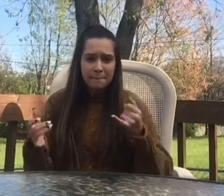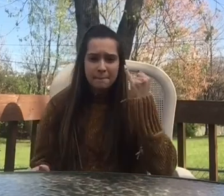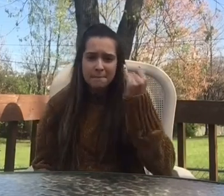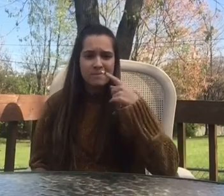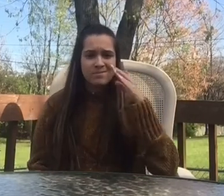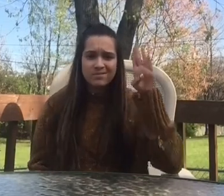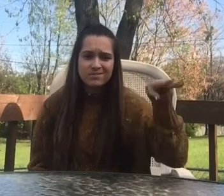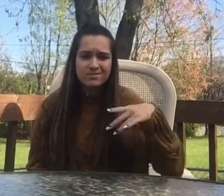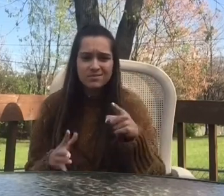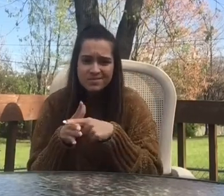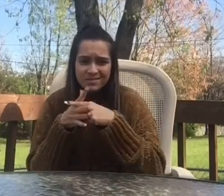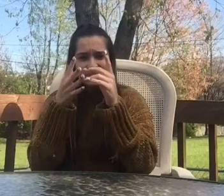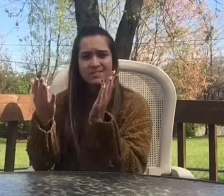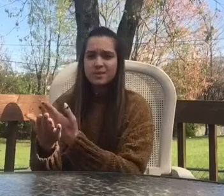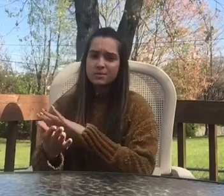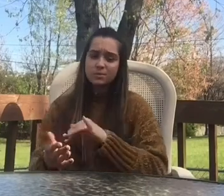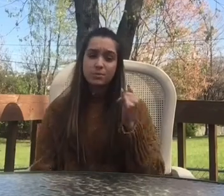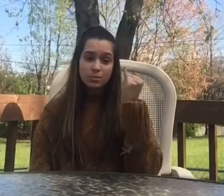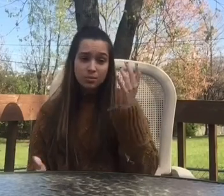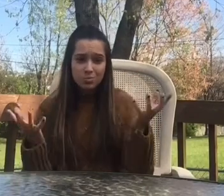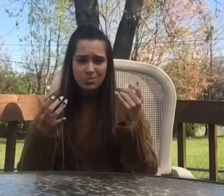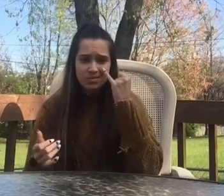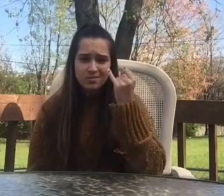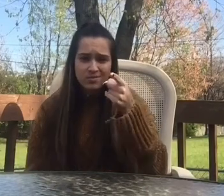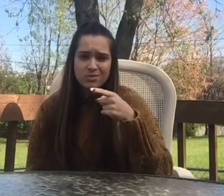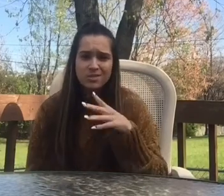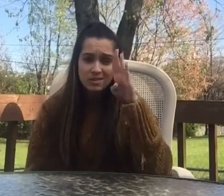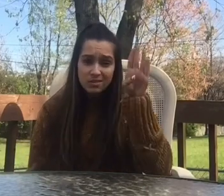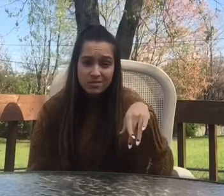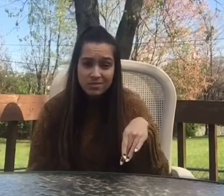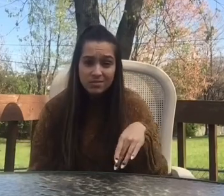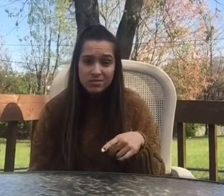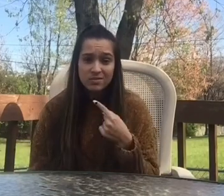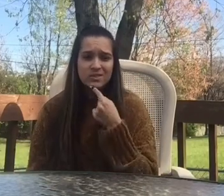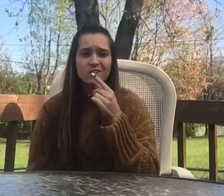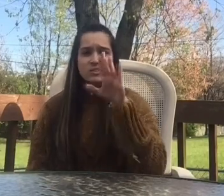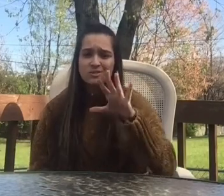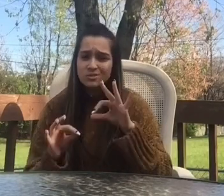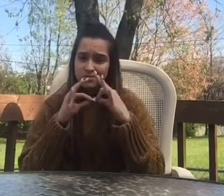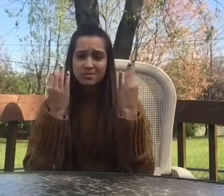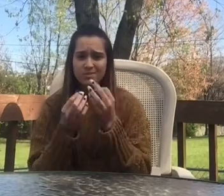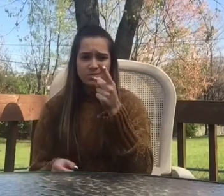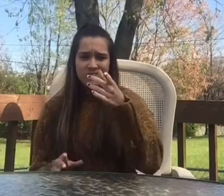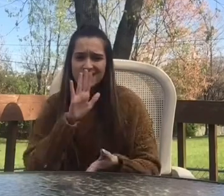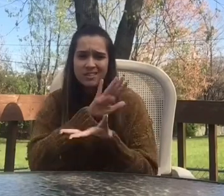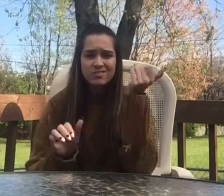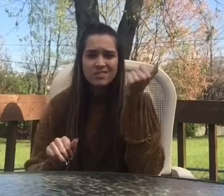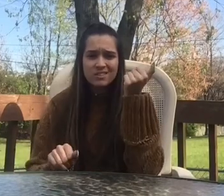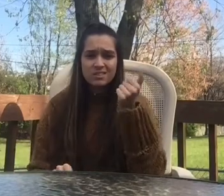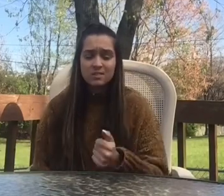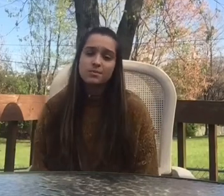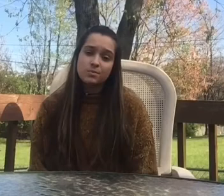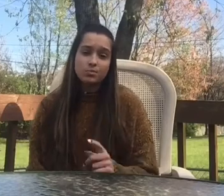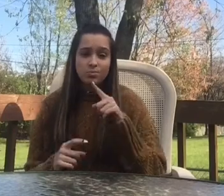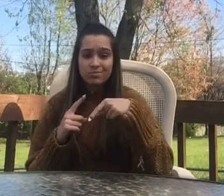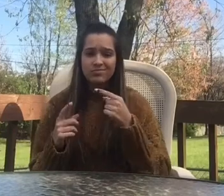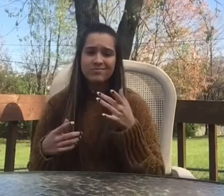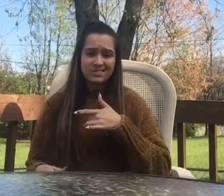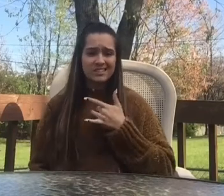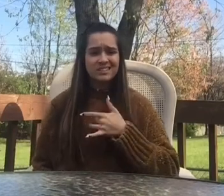What if I never started singing? What if you never told your family you were leaving when you felt the